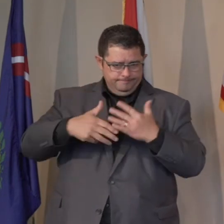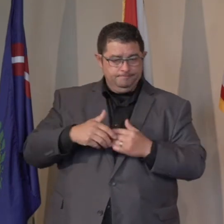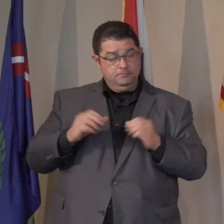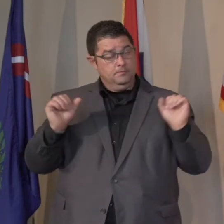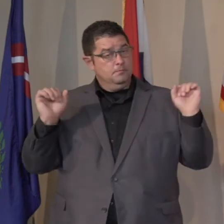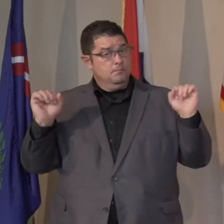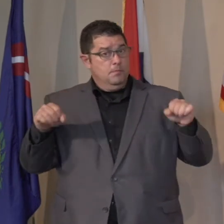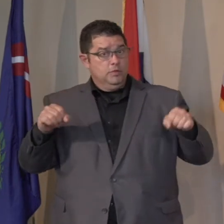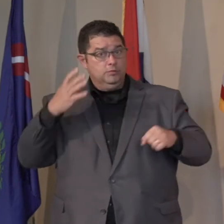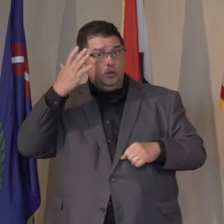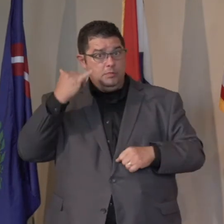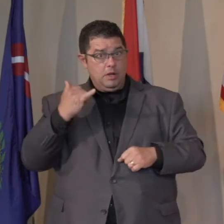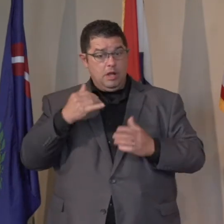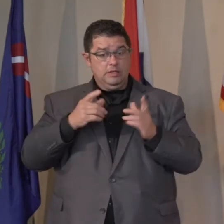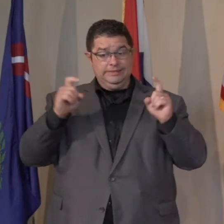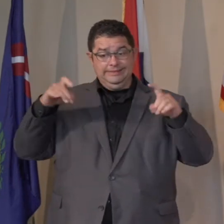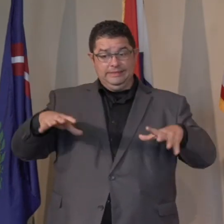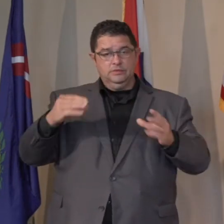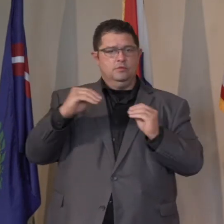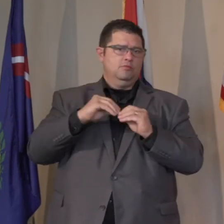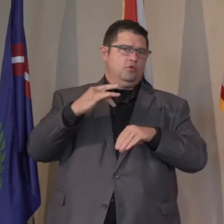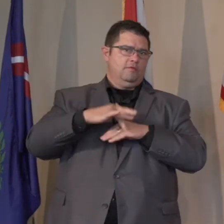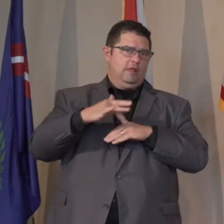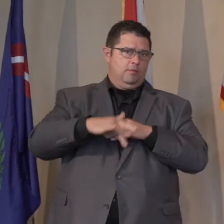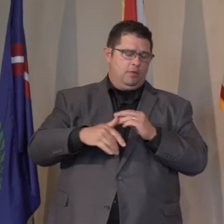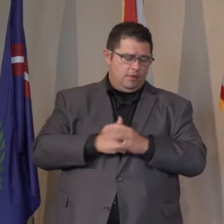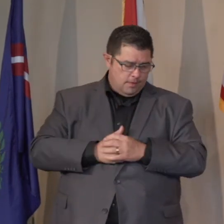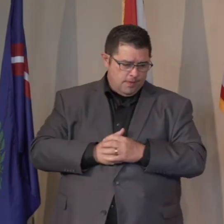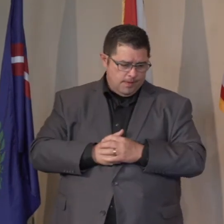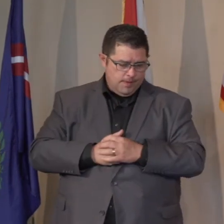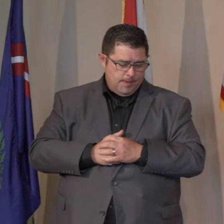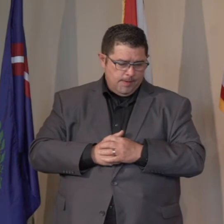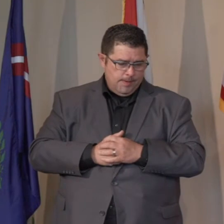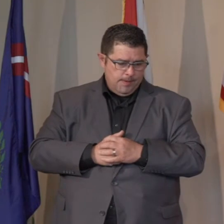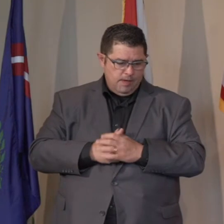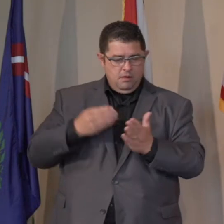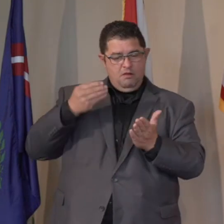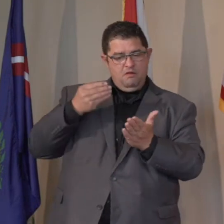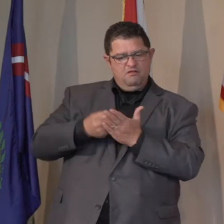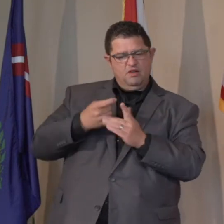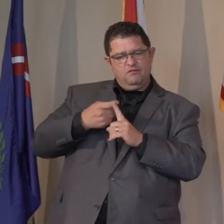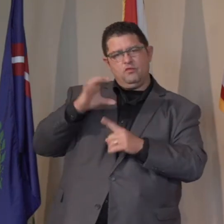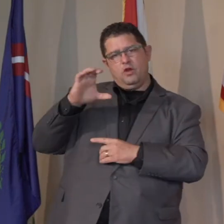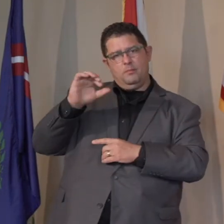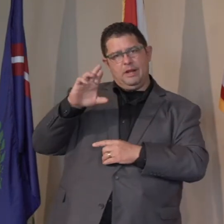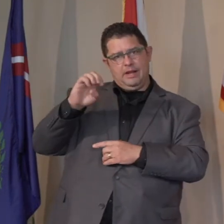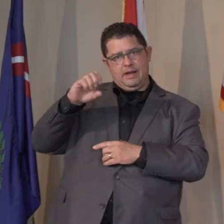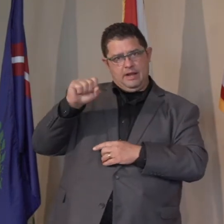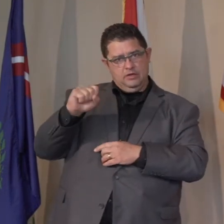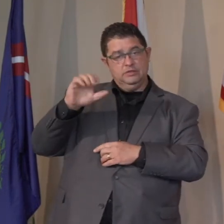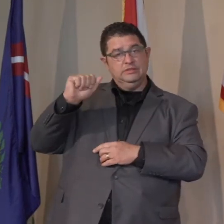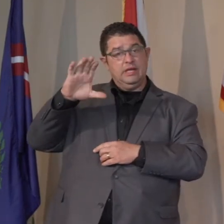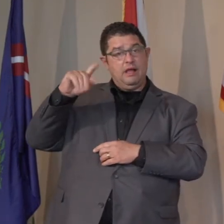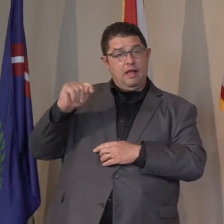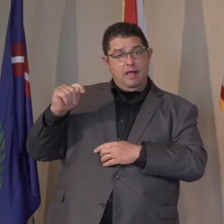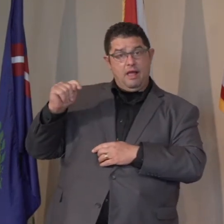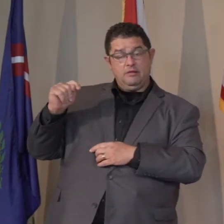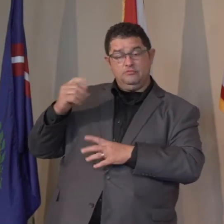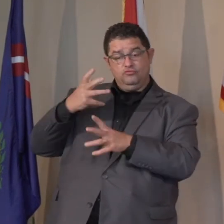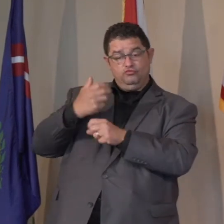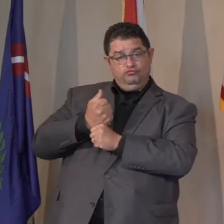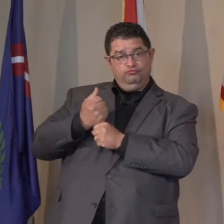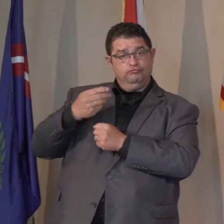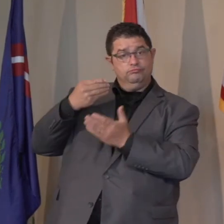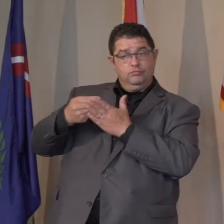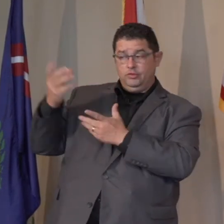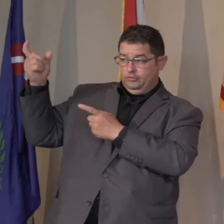possible because the testing was more available. With funding from our CARES Act grant, we've been able to expand partnerships in